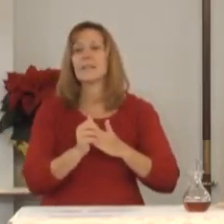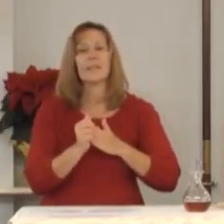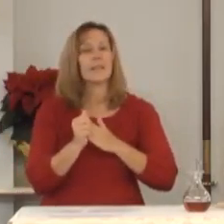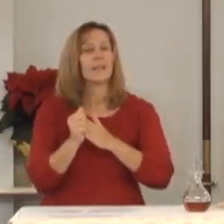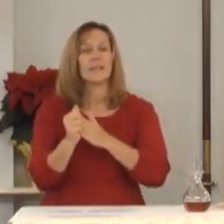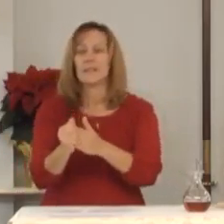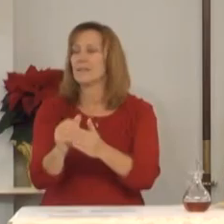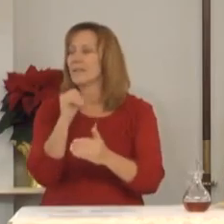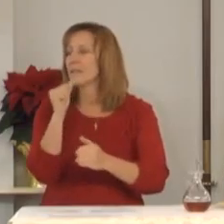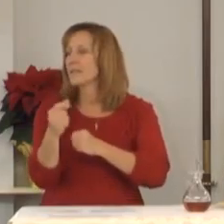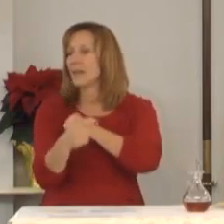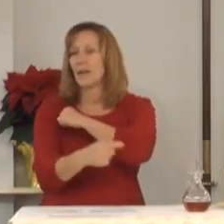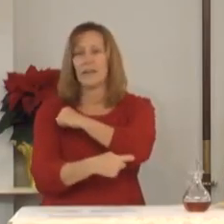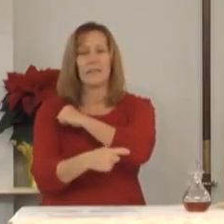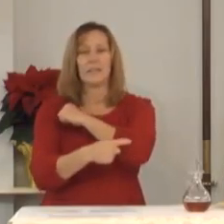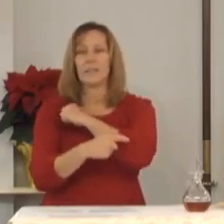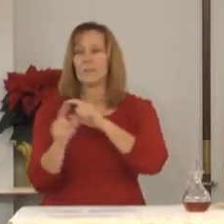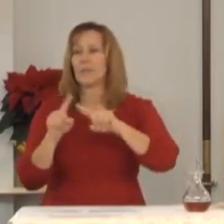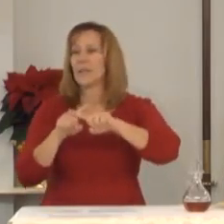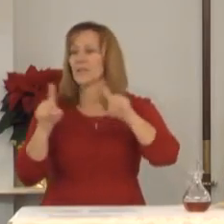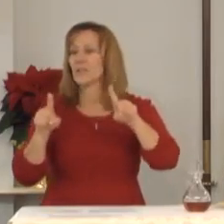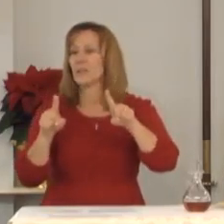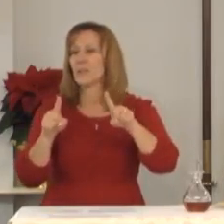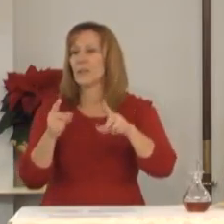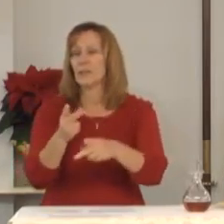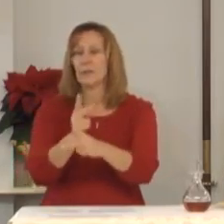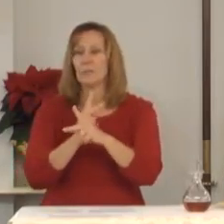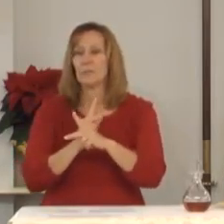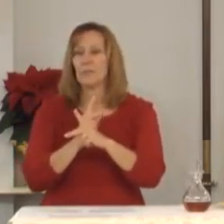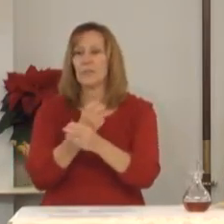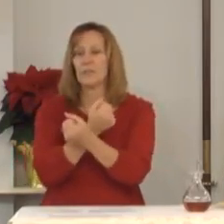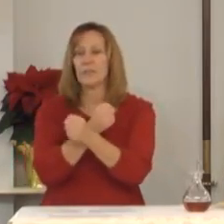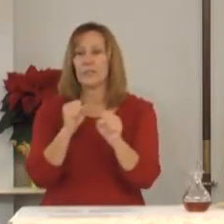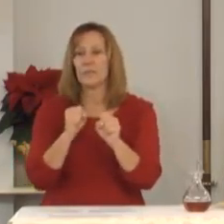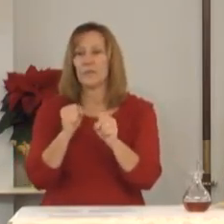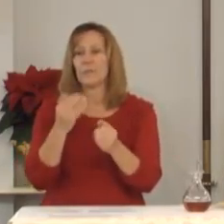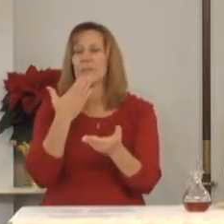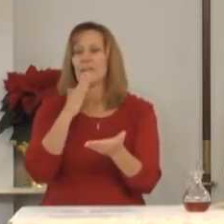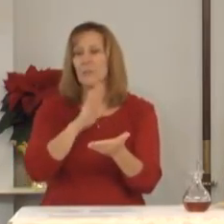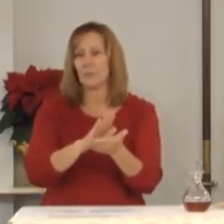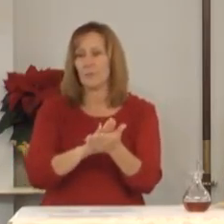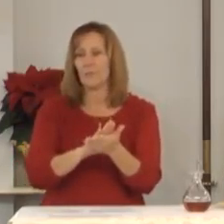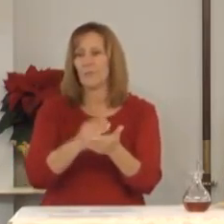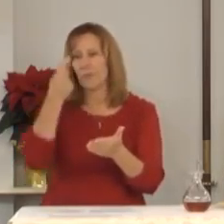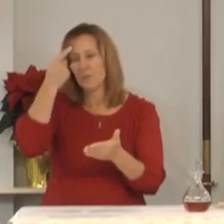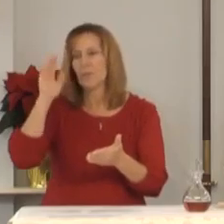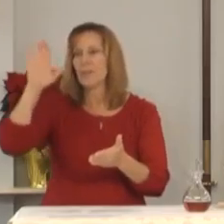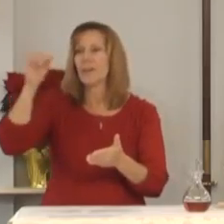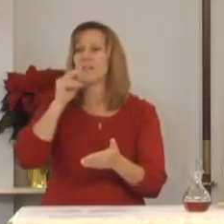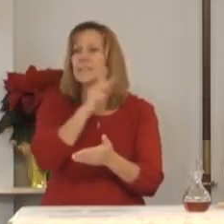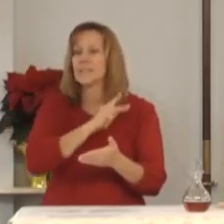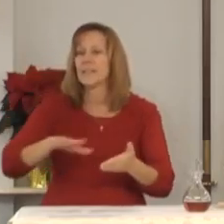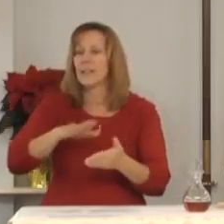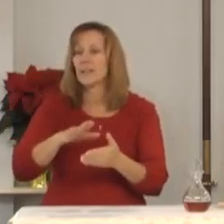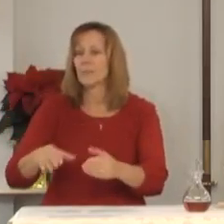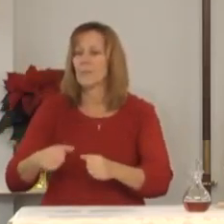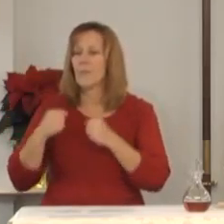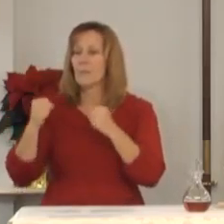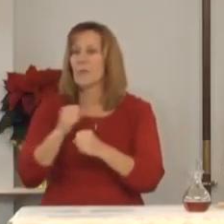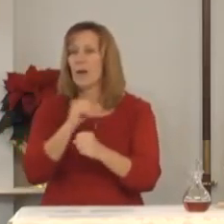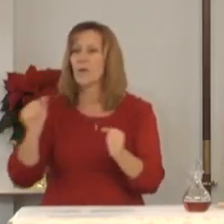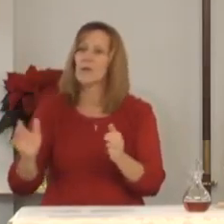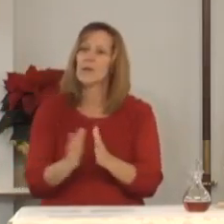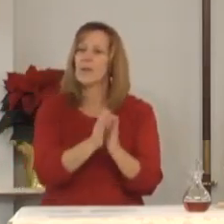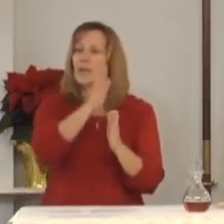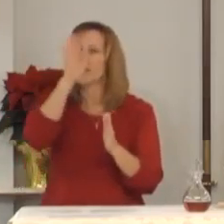us. And lead us not into temptation, but deliver us from evil. For thine is the kingdom,